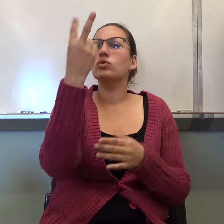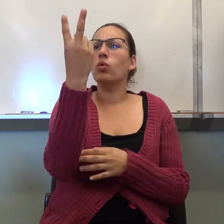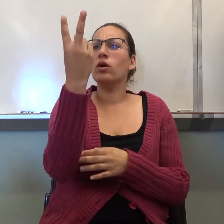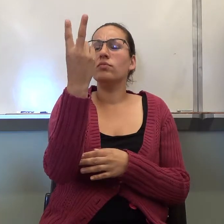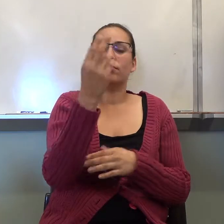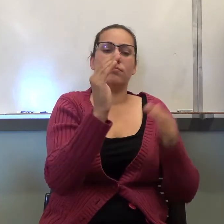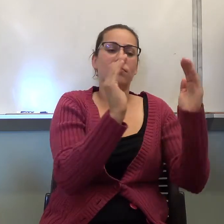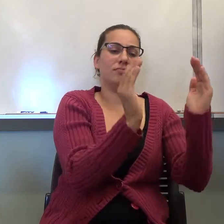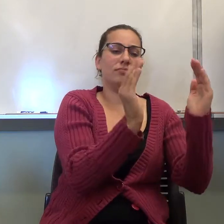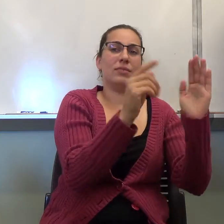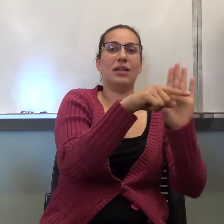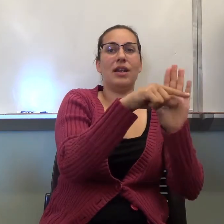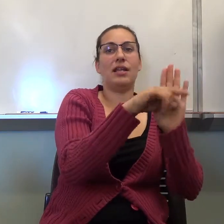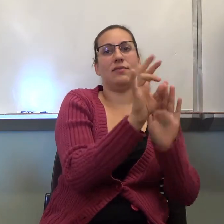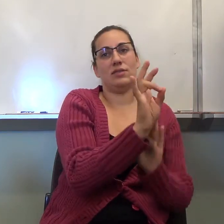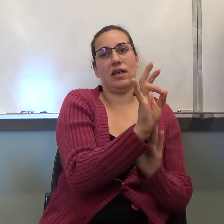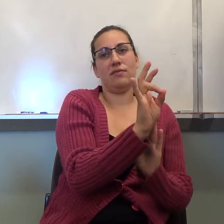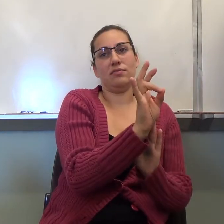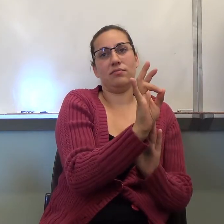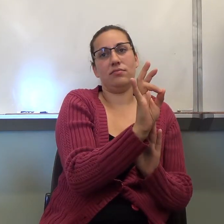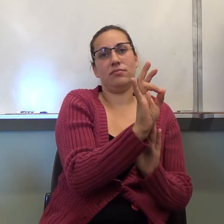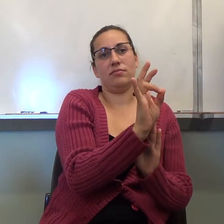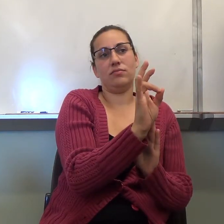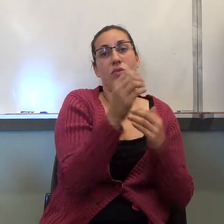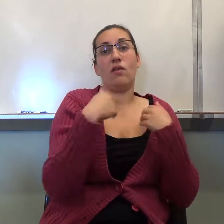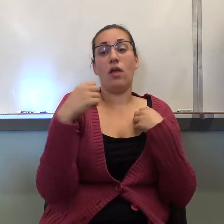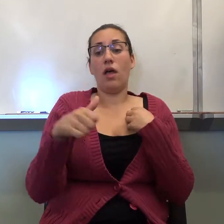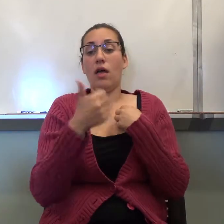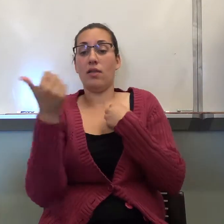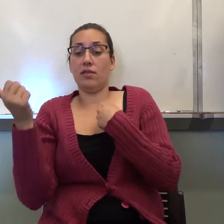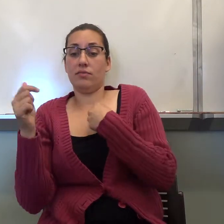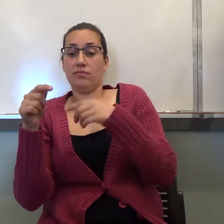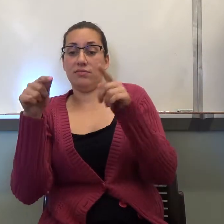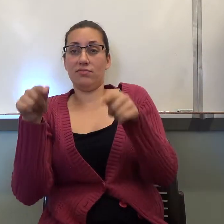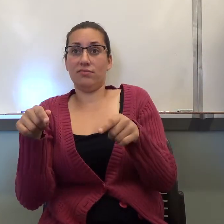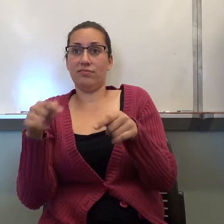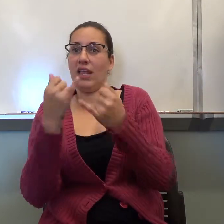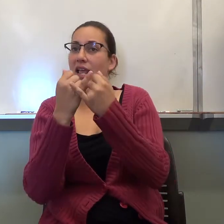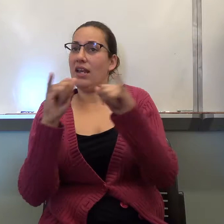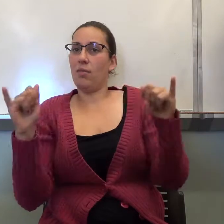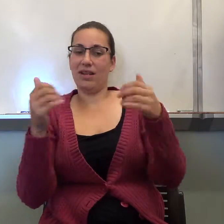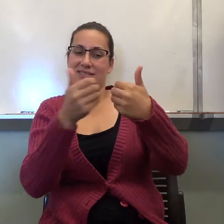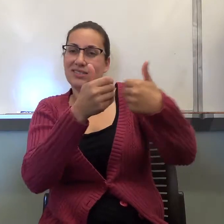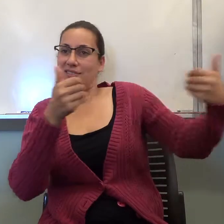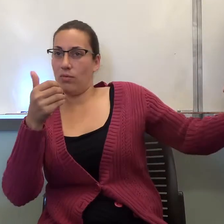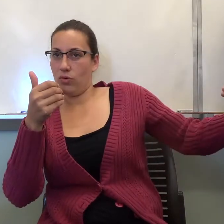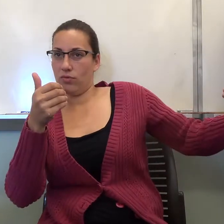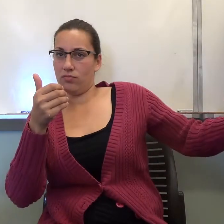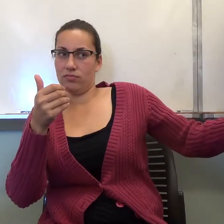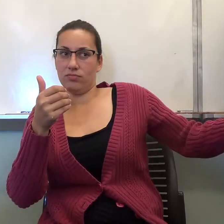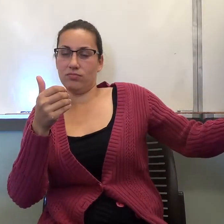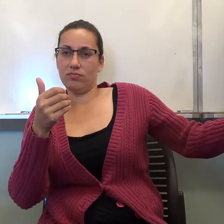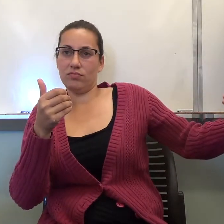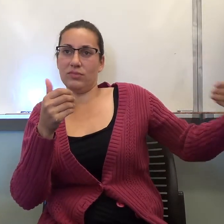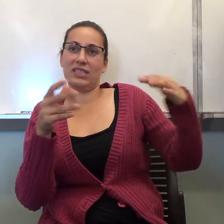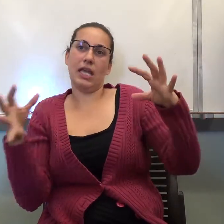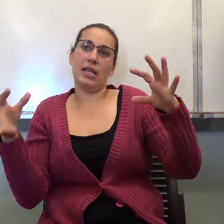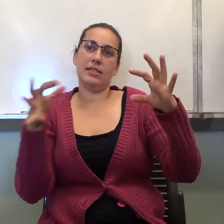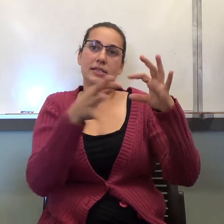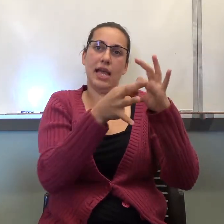-7. And then you've got this other operation out here, which is completely independent of that. It just came with the expression. Huh?